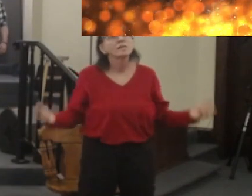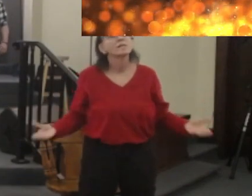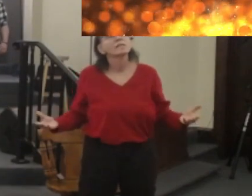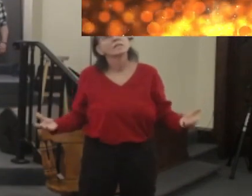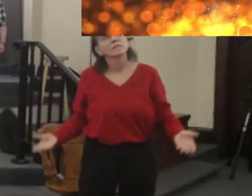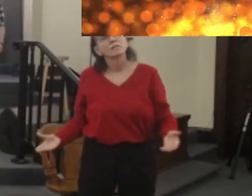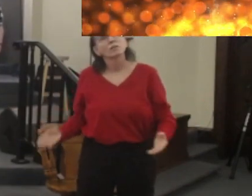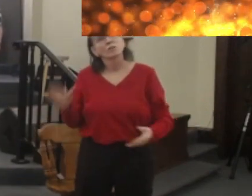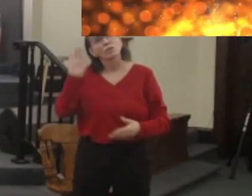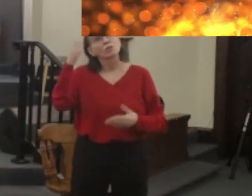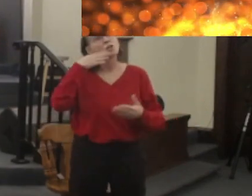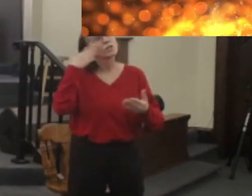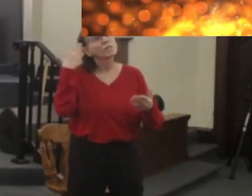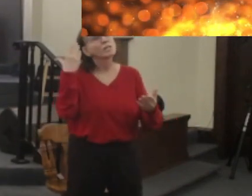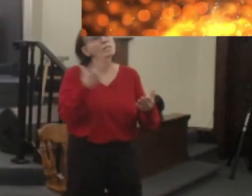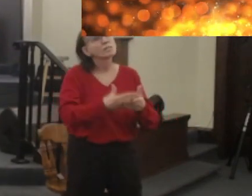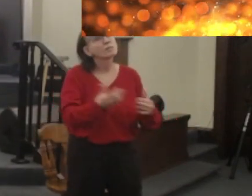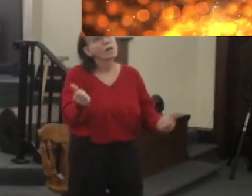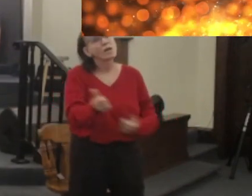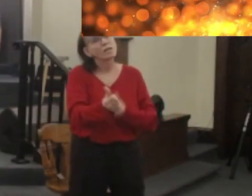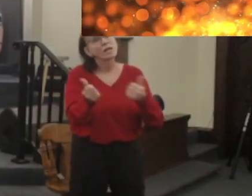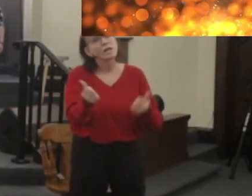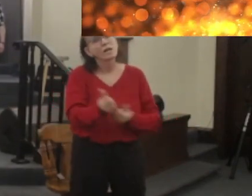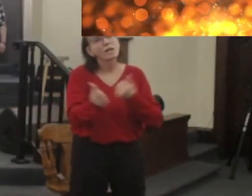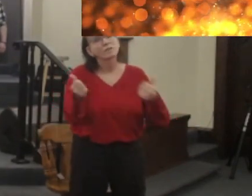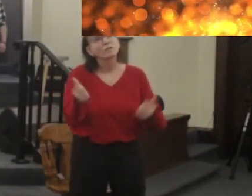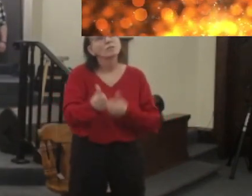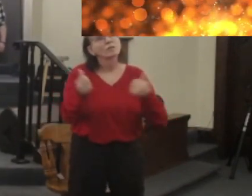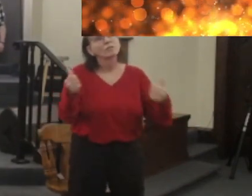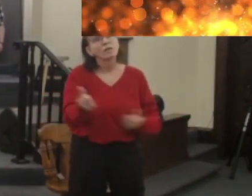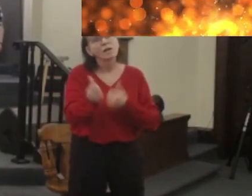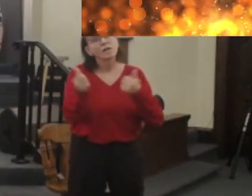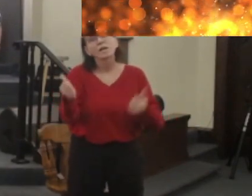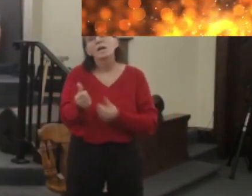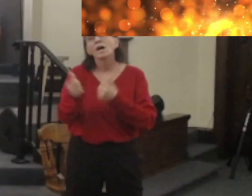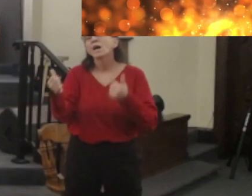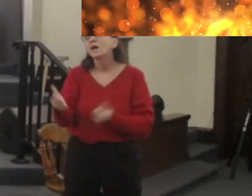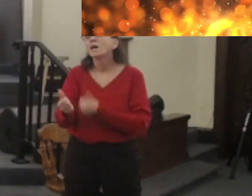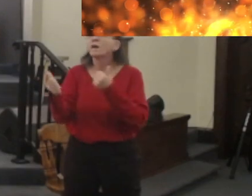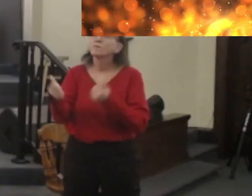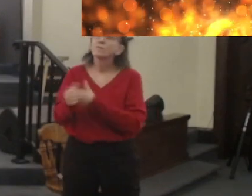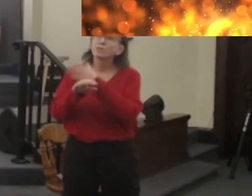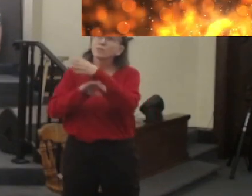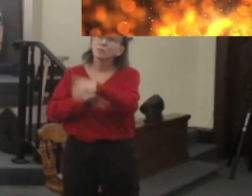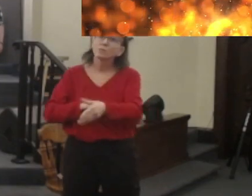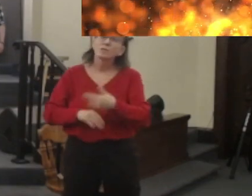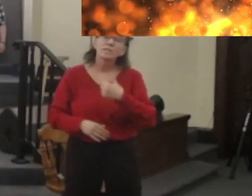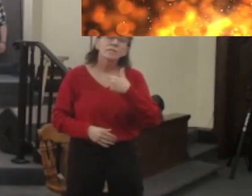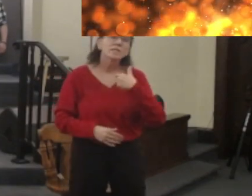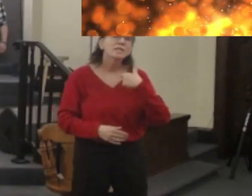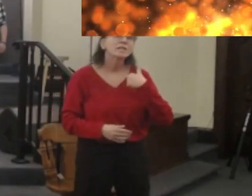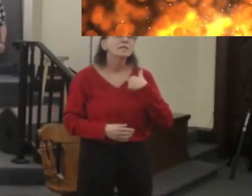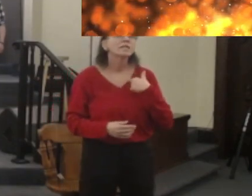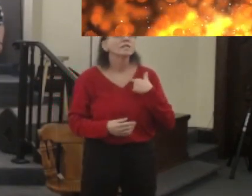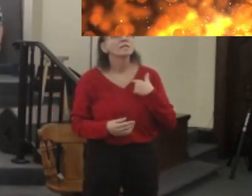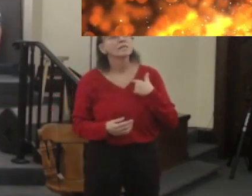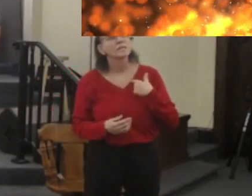everything. 'Cause your goodness is running after, it's running after me.